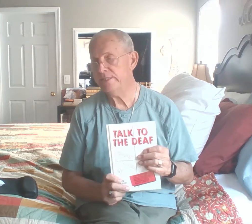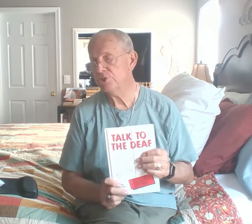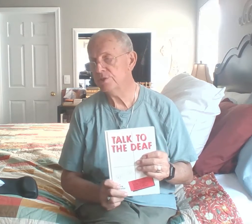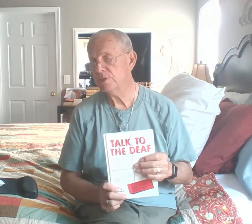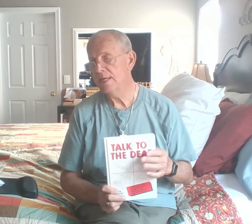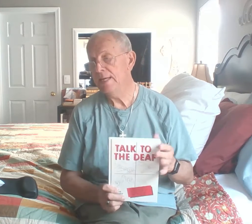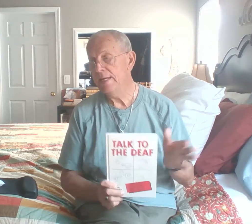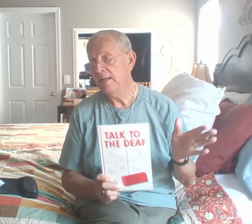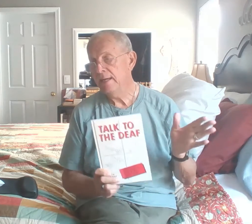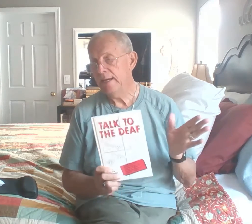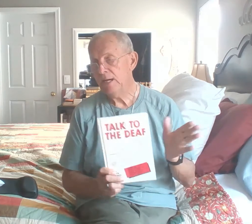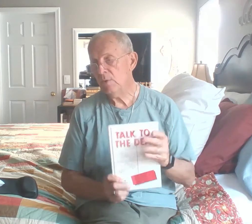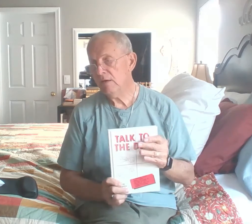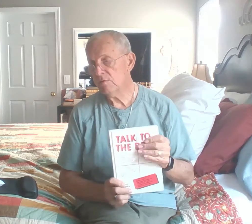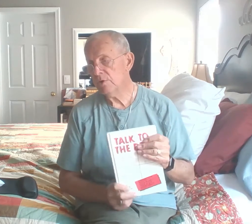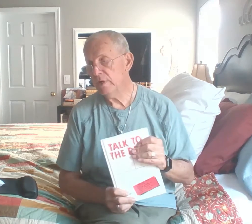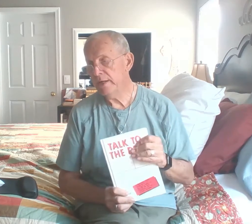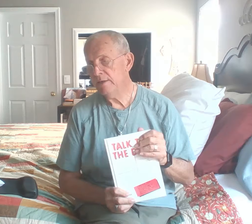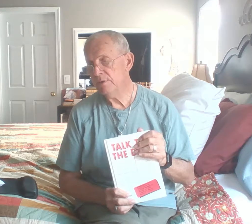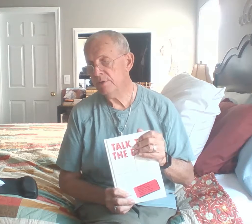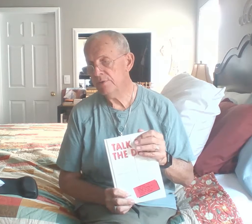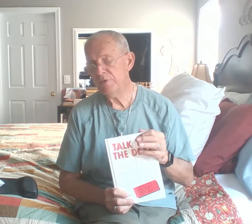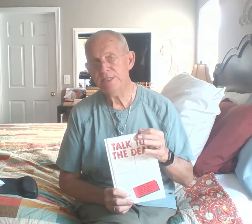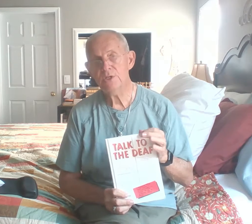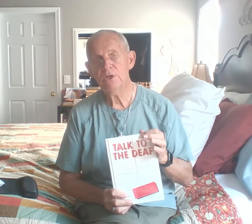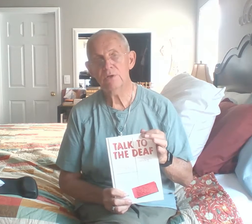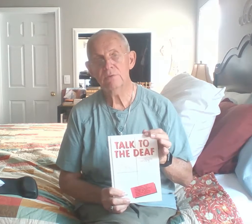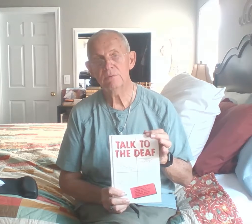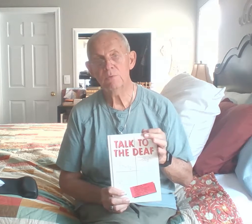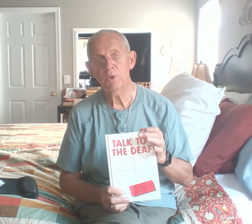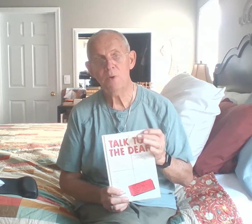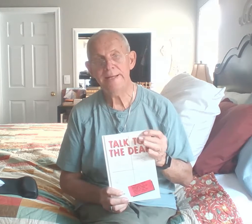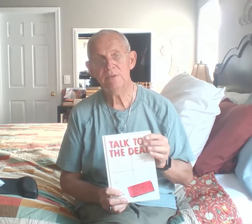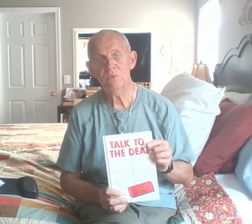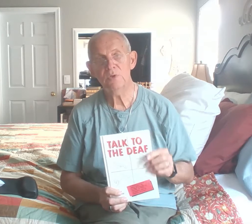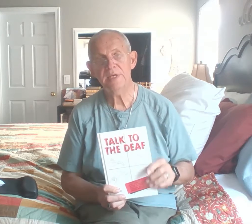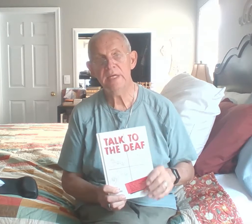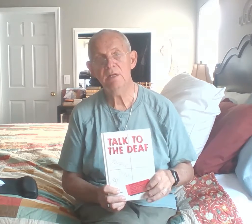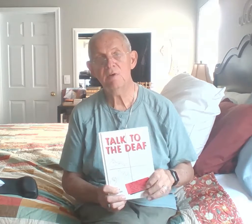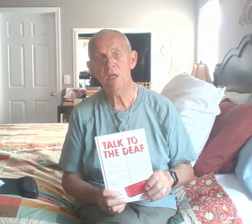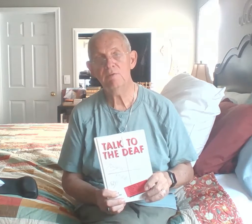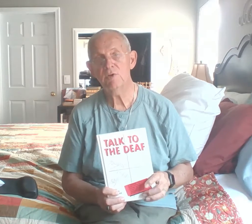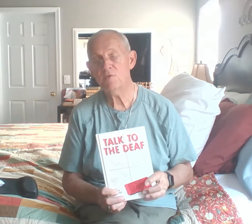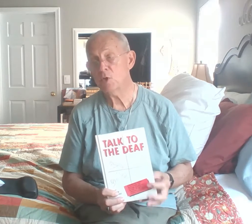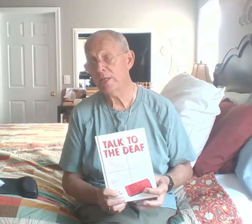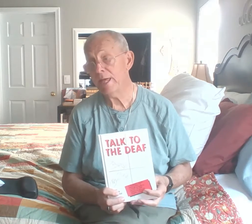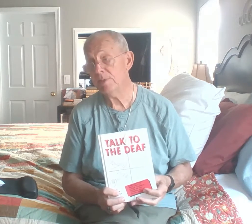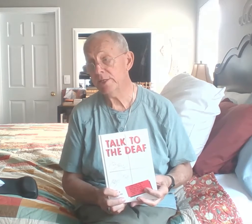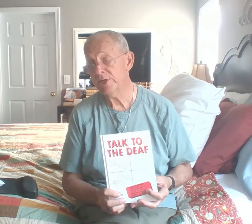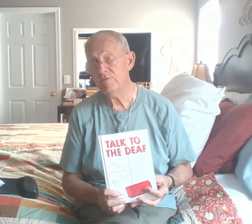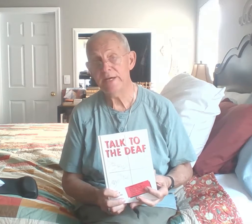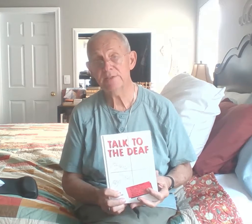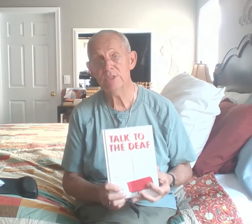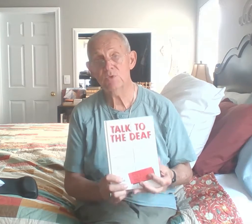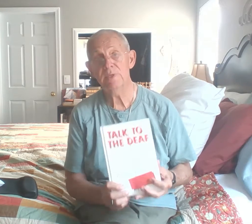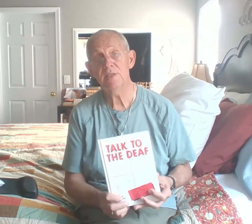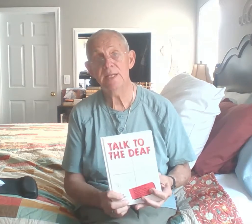illustrations. However, we're right toward the end of all of our vocabulary. In fact, this will be the